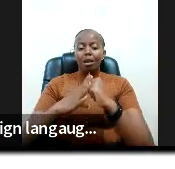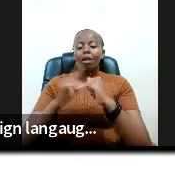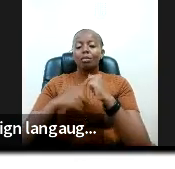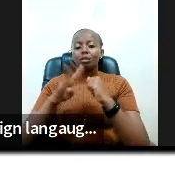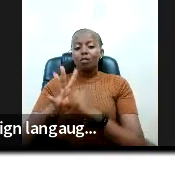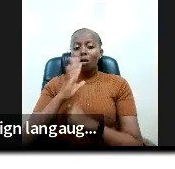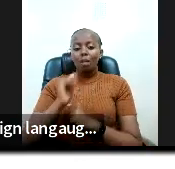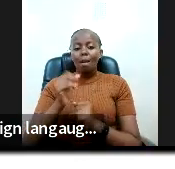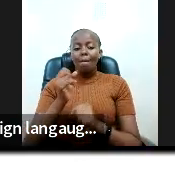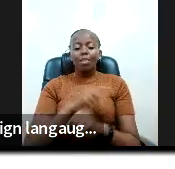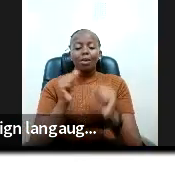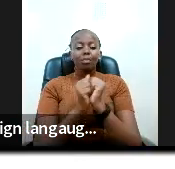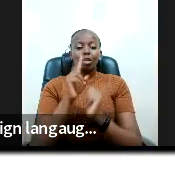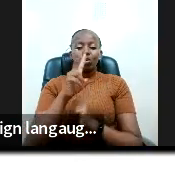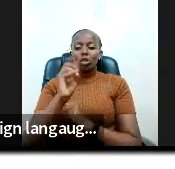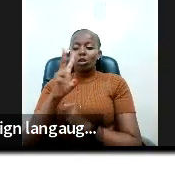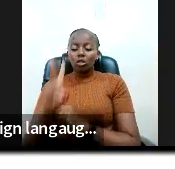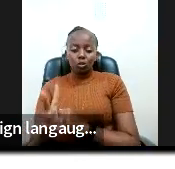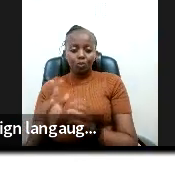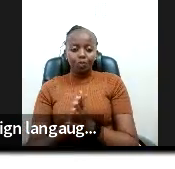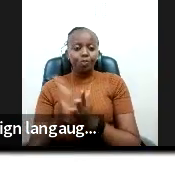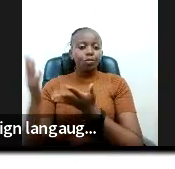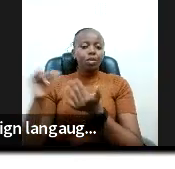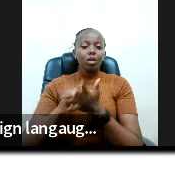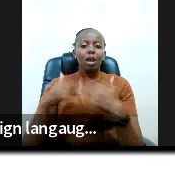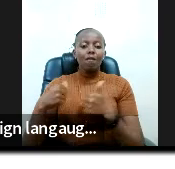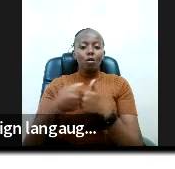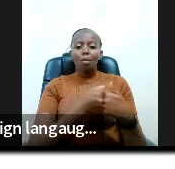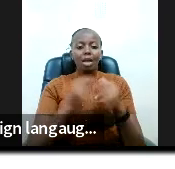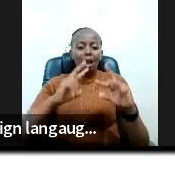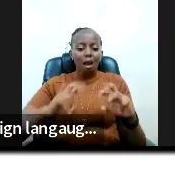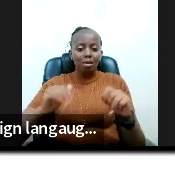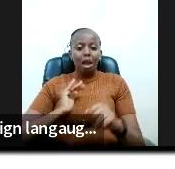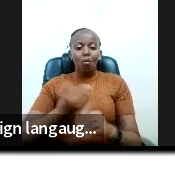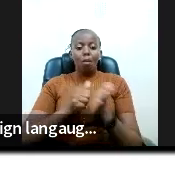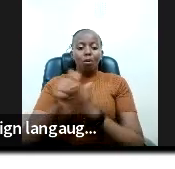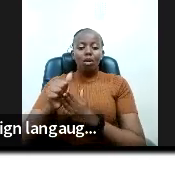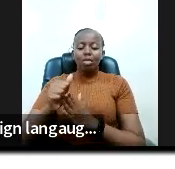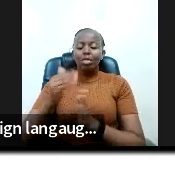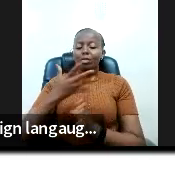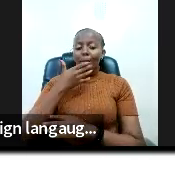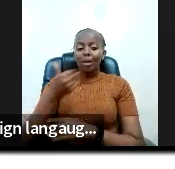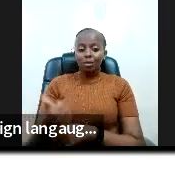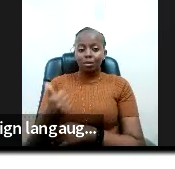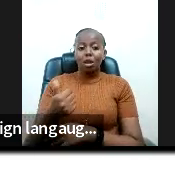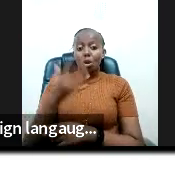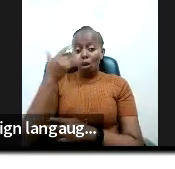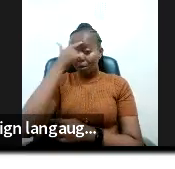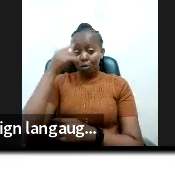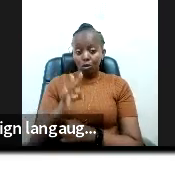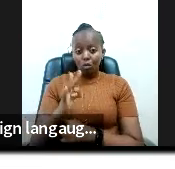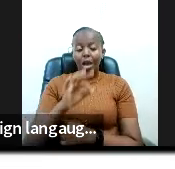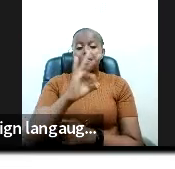by October 2022. Looking at our competitor analysis, our product is superior because of our robust